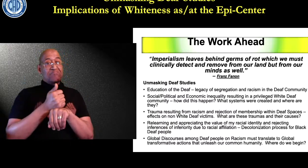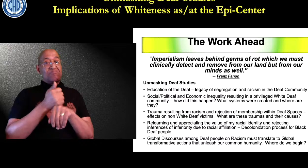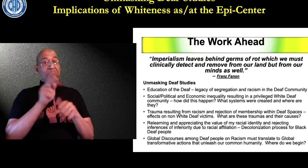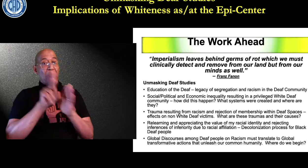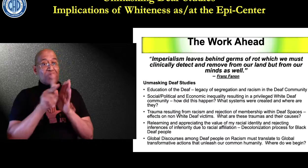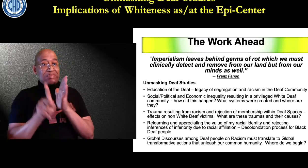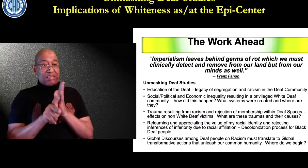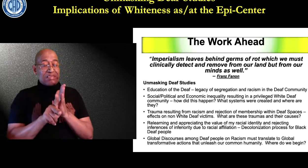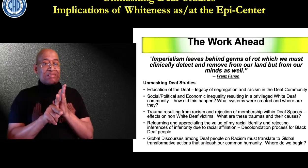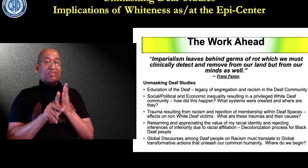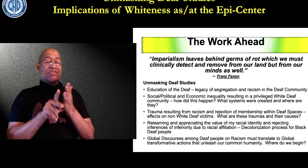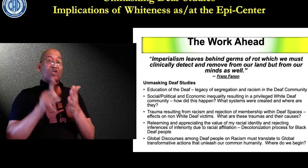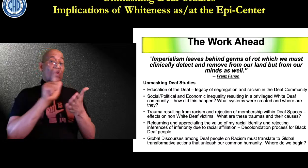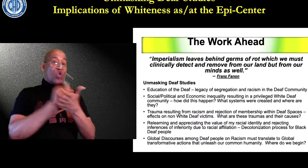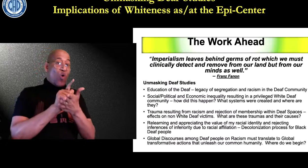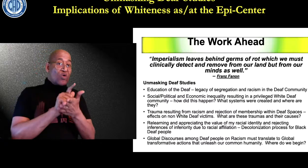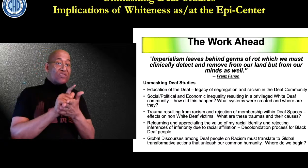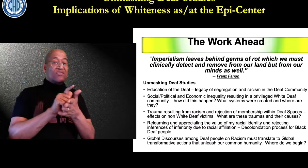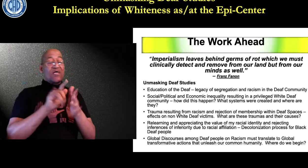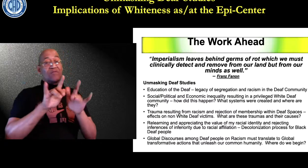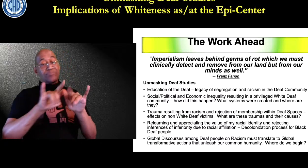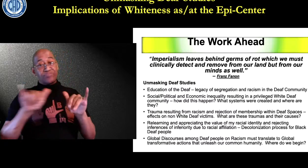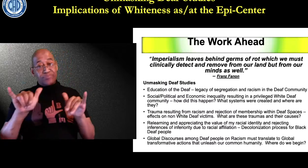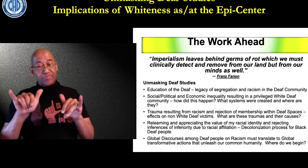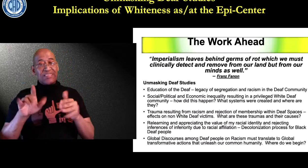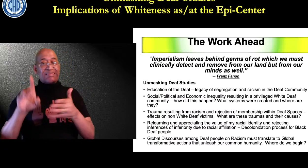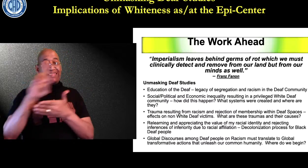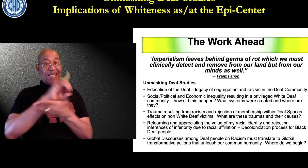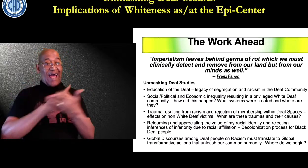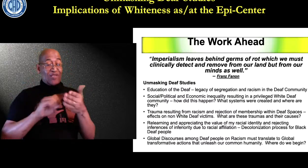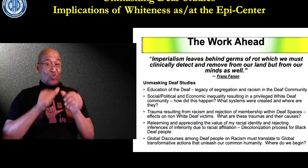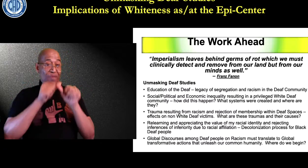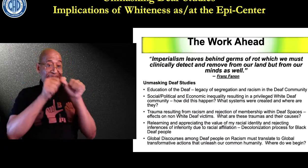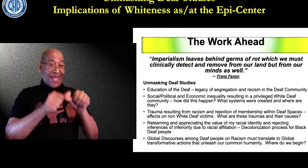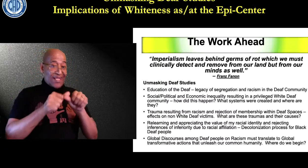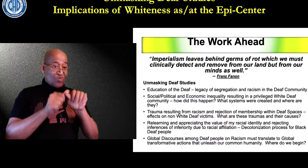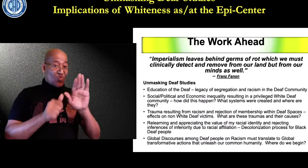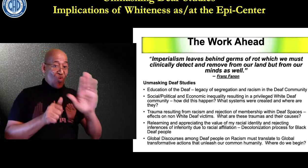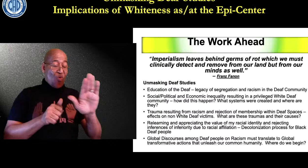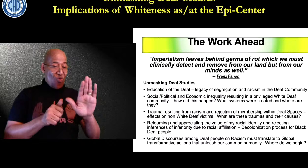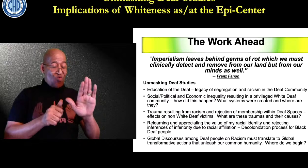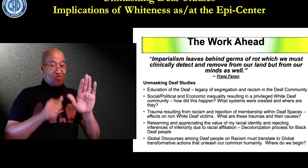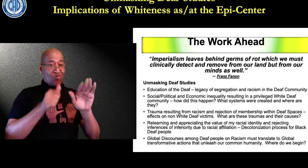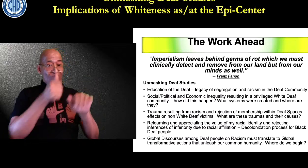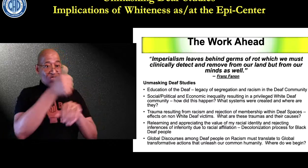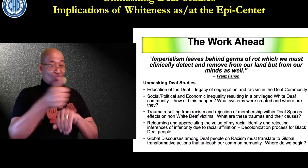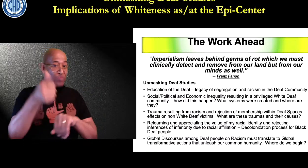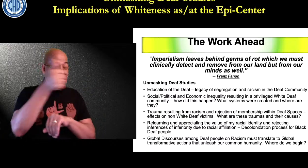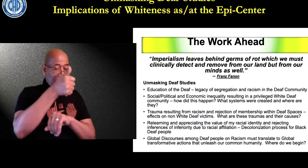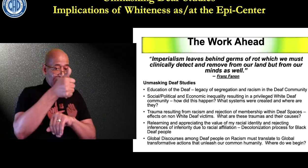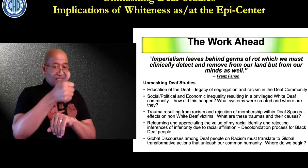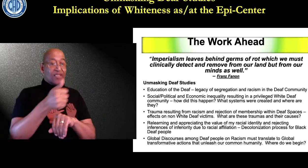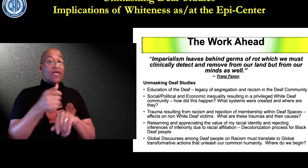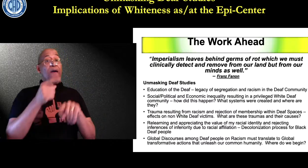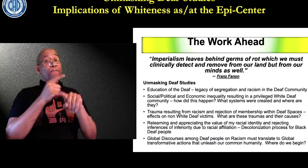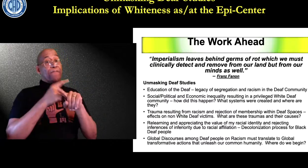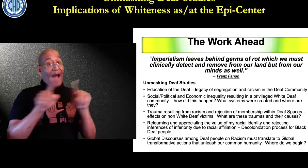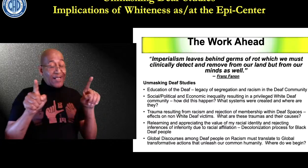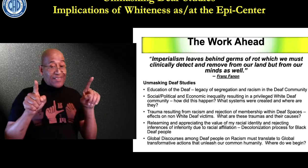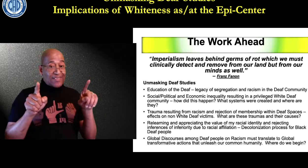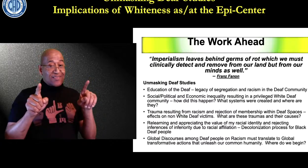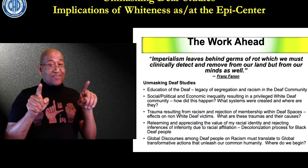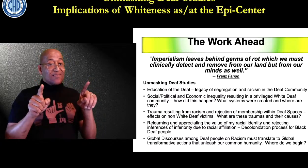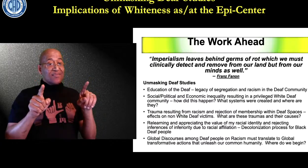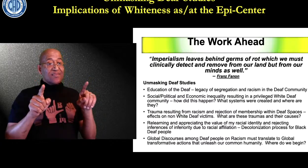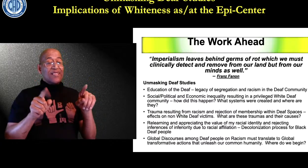And people try to stop us with the policies, laws, and whatnot. And that discrimination continues